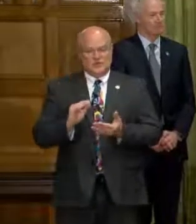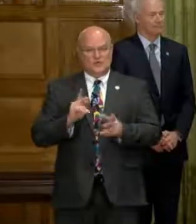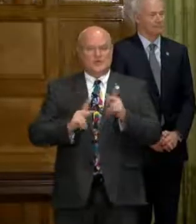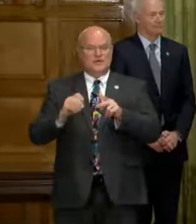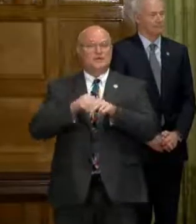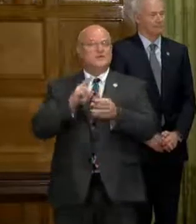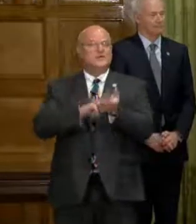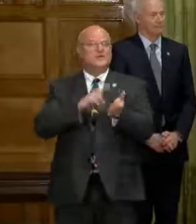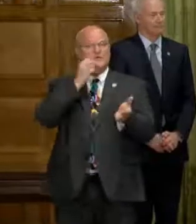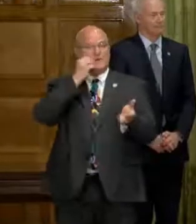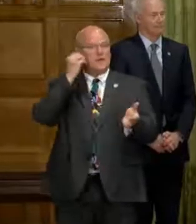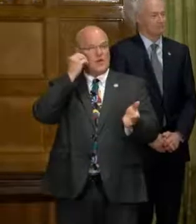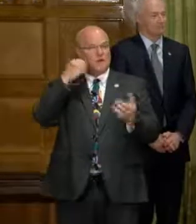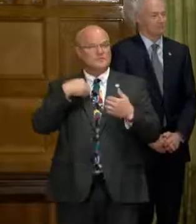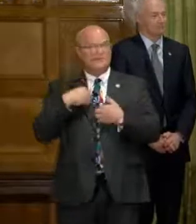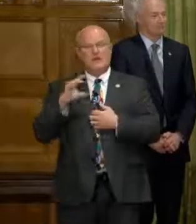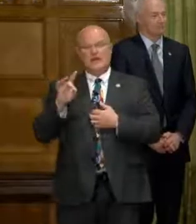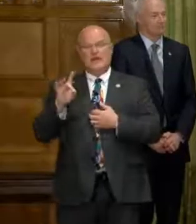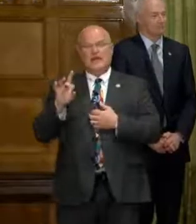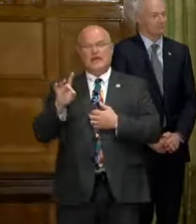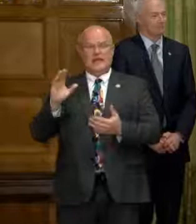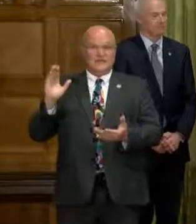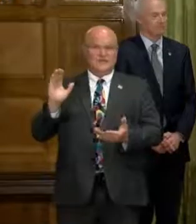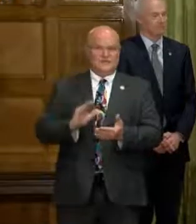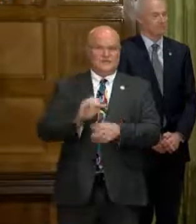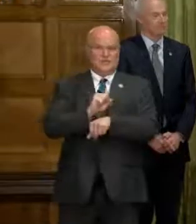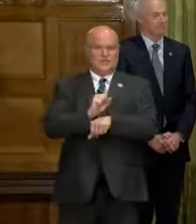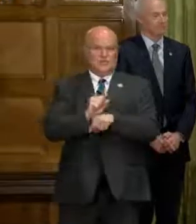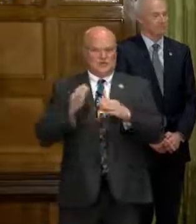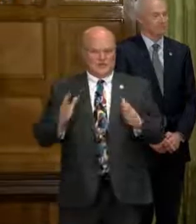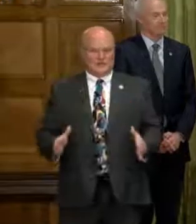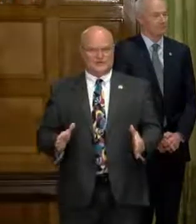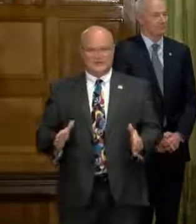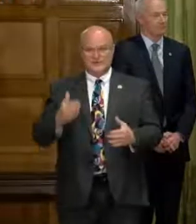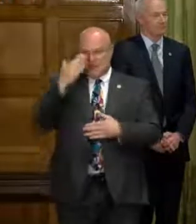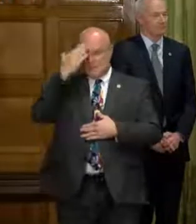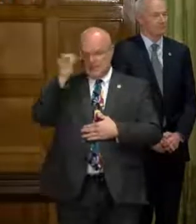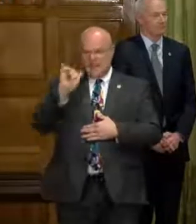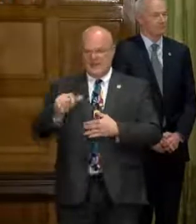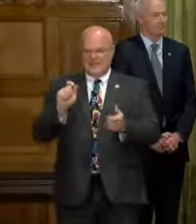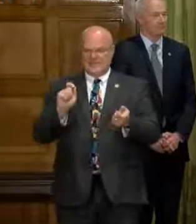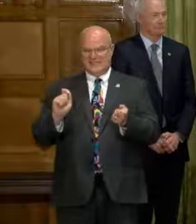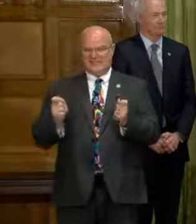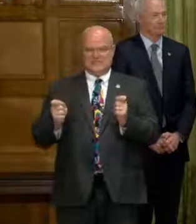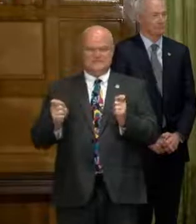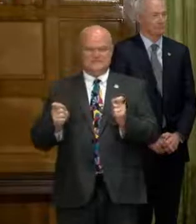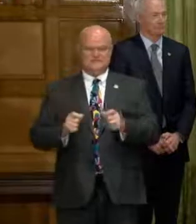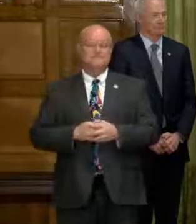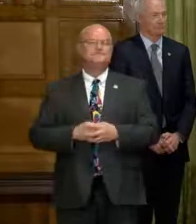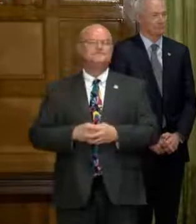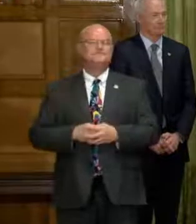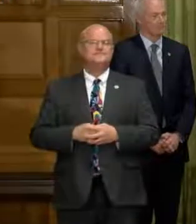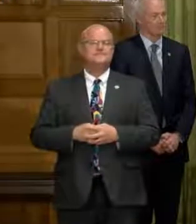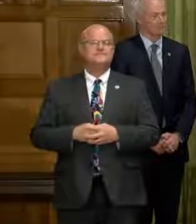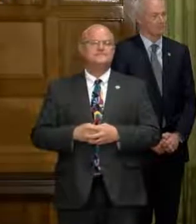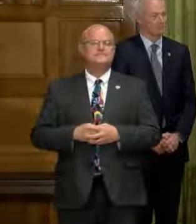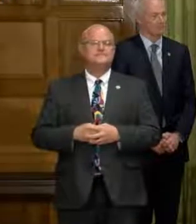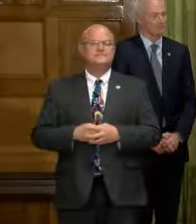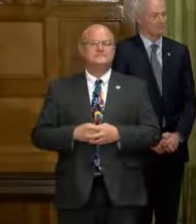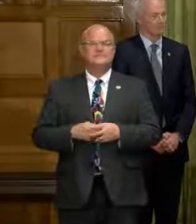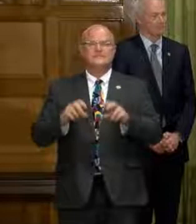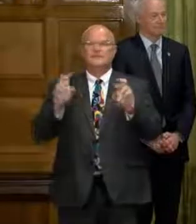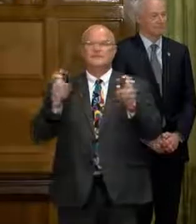residents, and we actually had 8 fewer workers because of that adjustment. In terms of